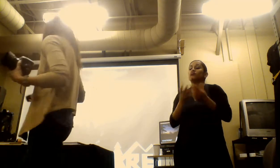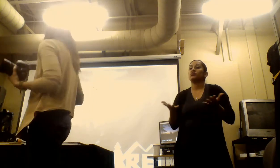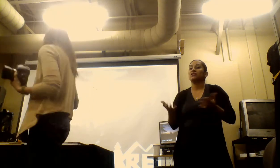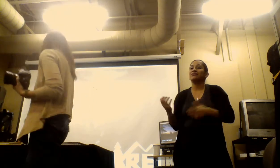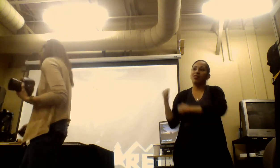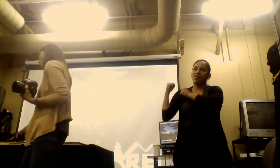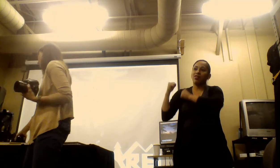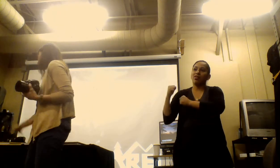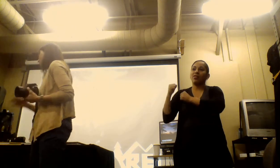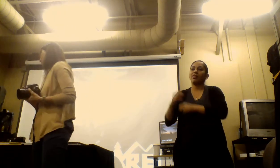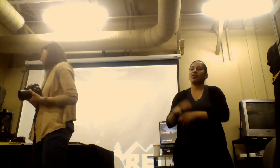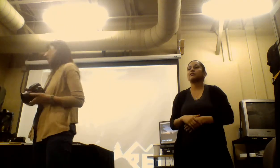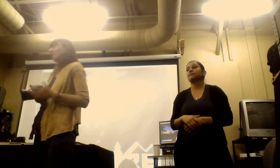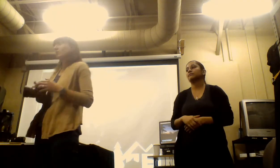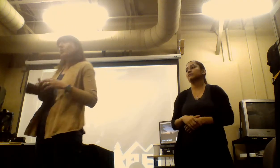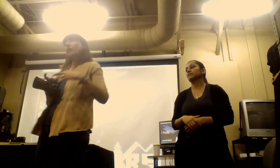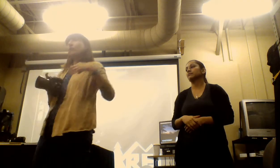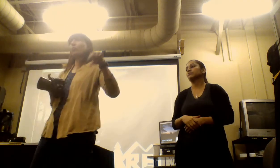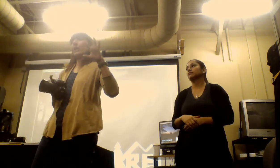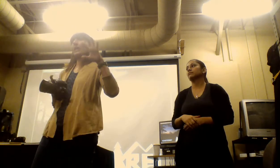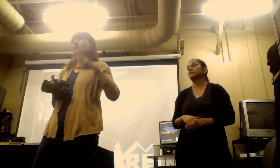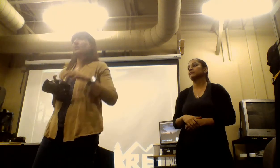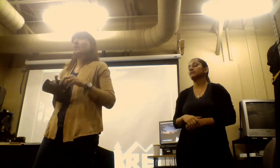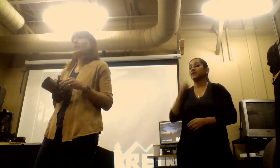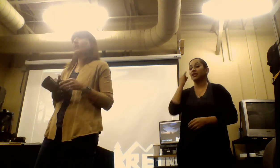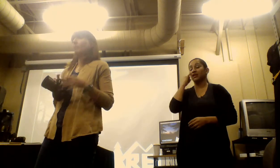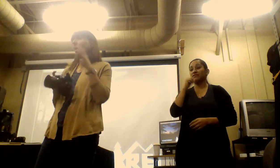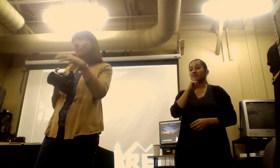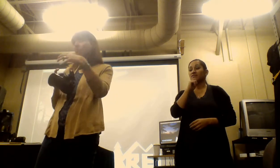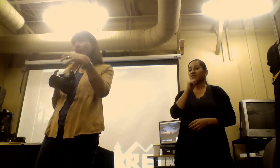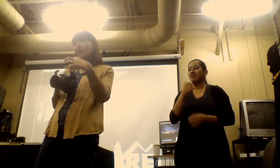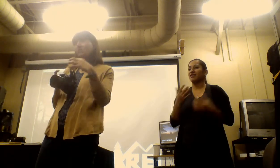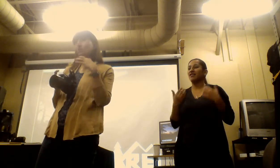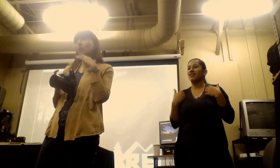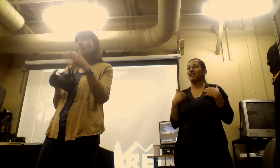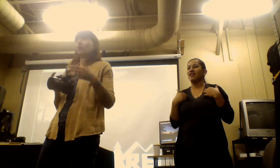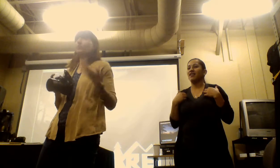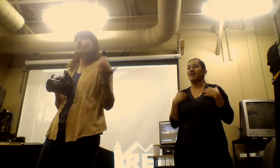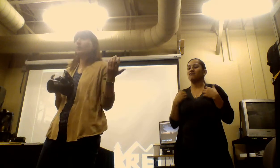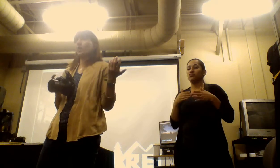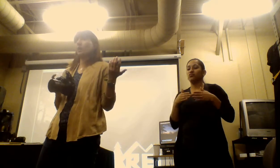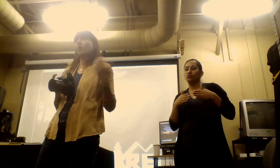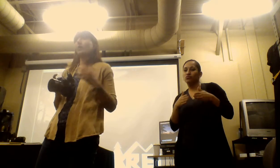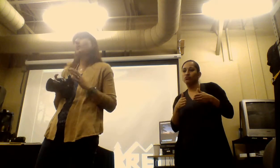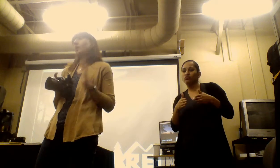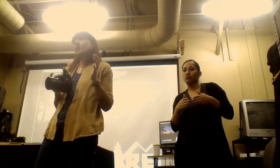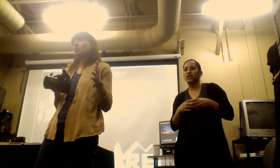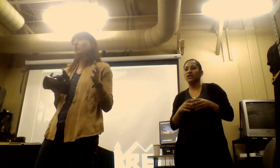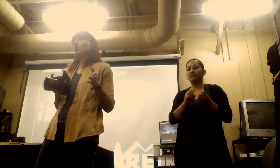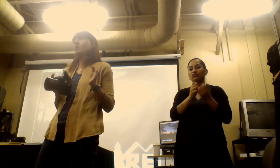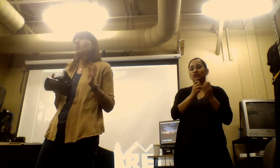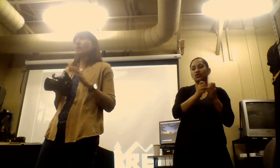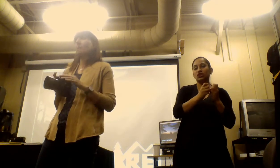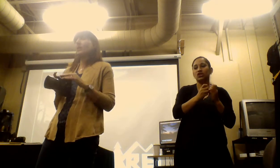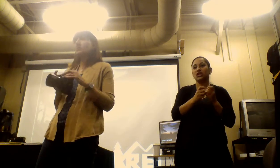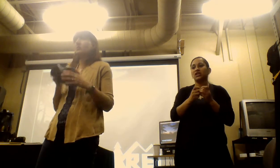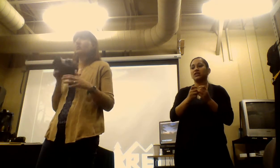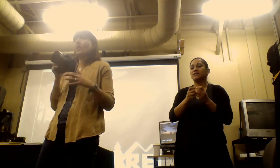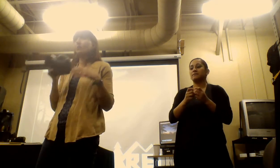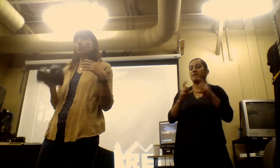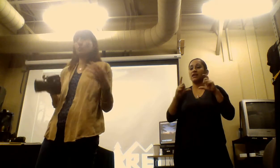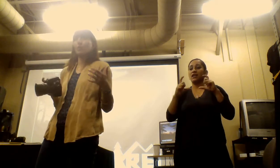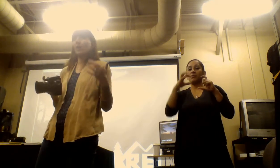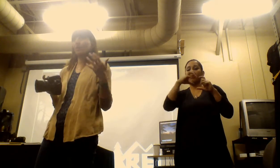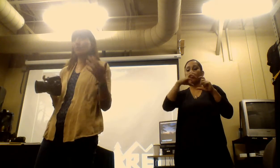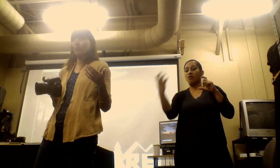it comes on your camera. But again, if you don't have a way to like either modify it or get it off your camera, it's usually best to